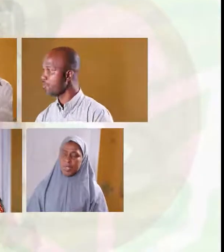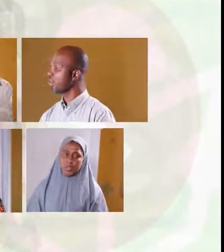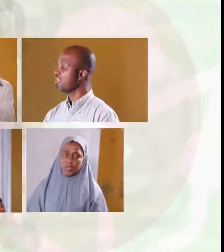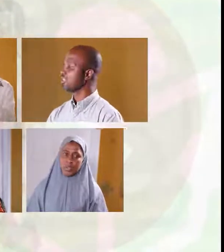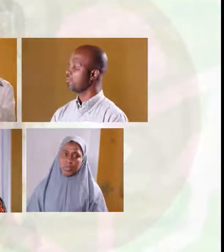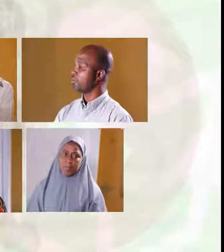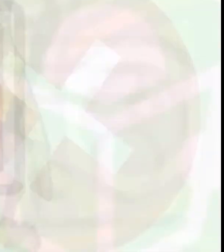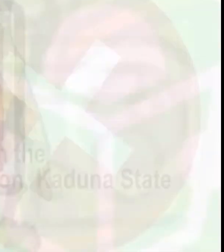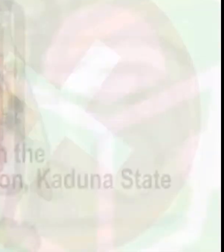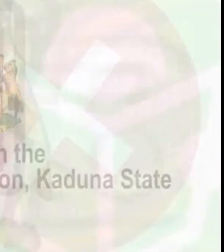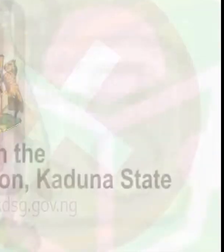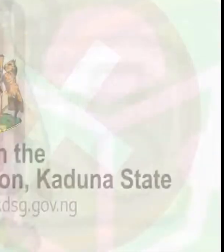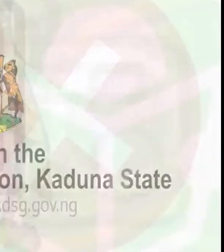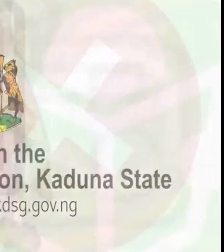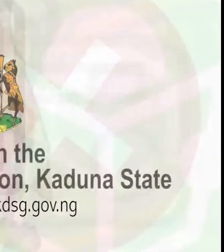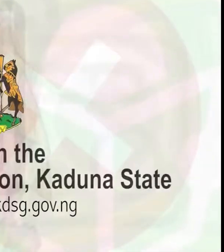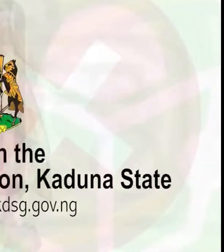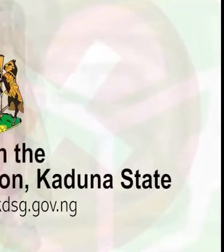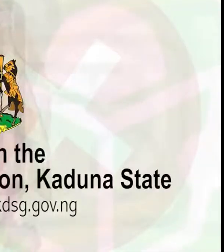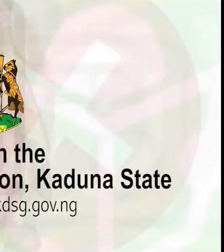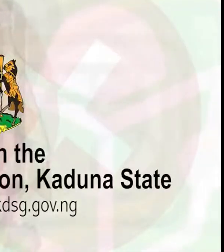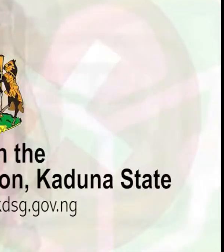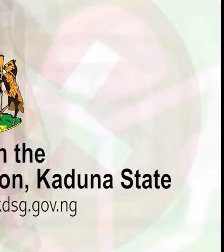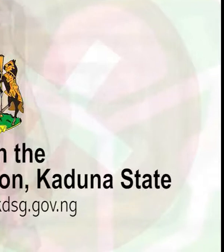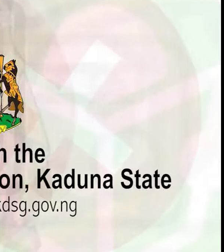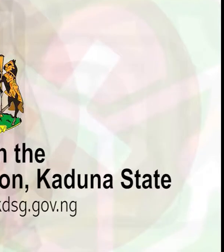done. We can see that it is in opposite direction.